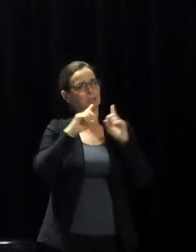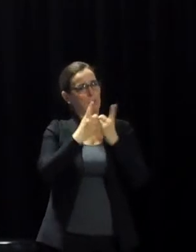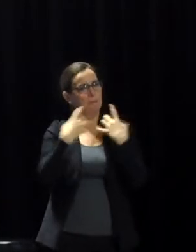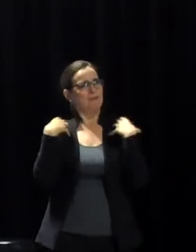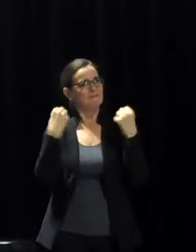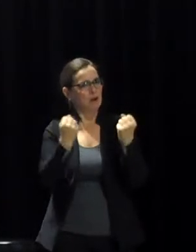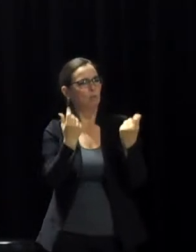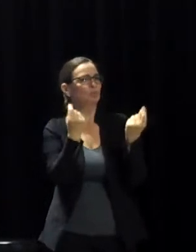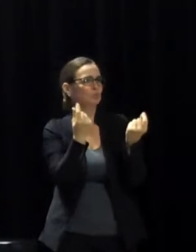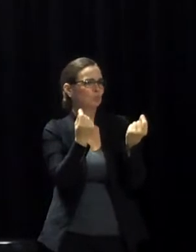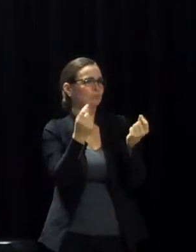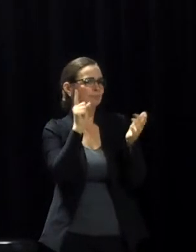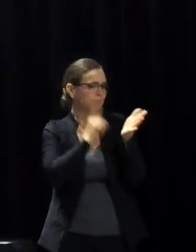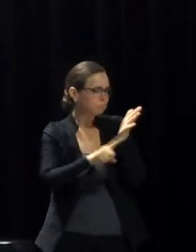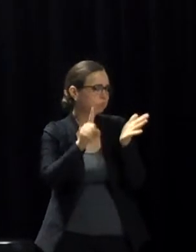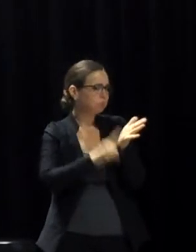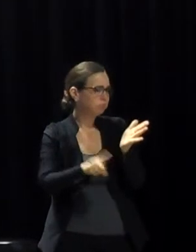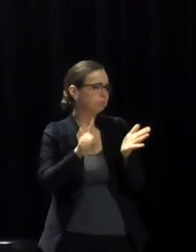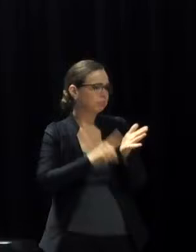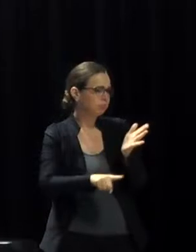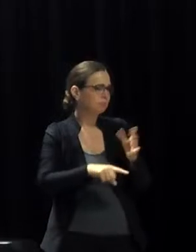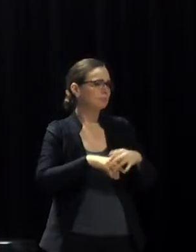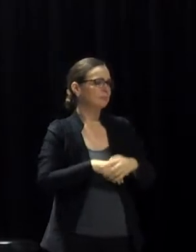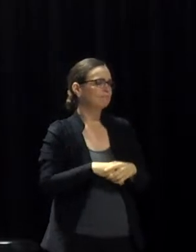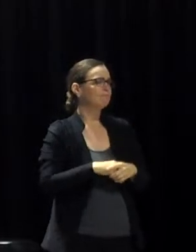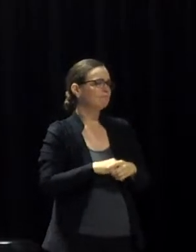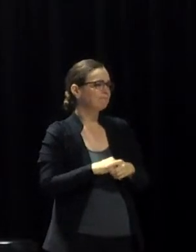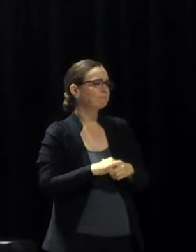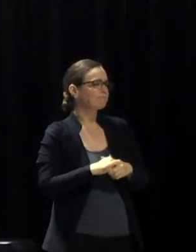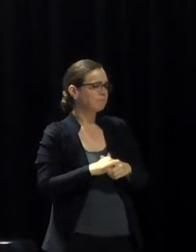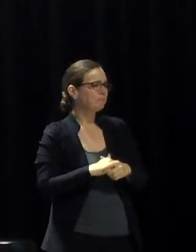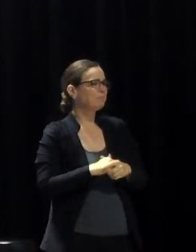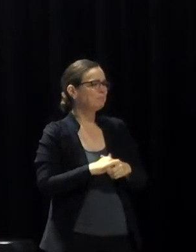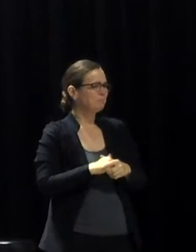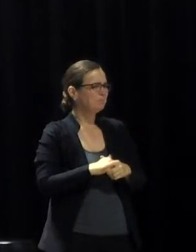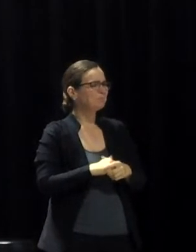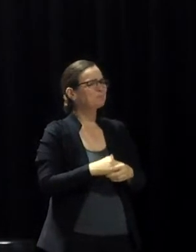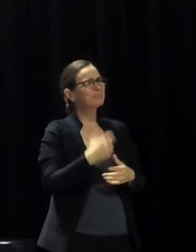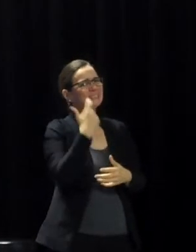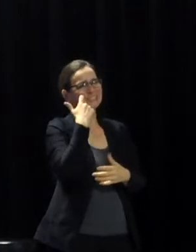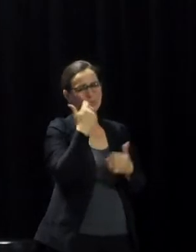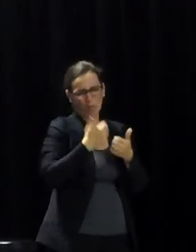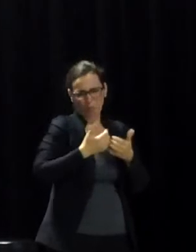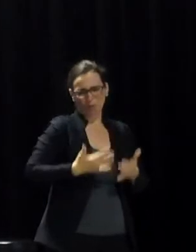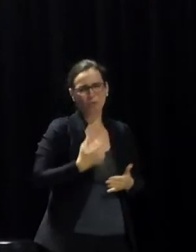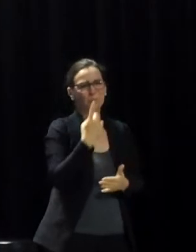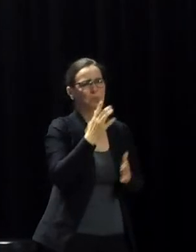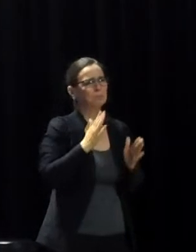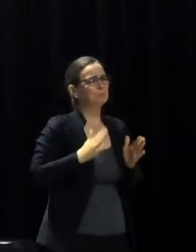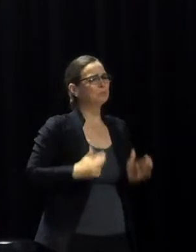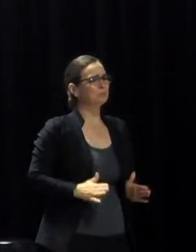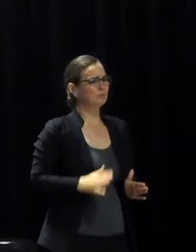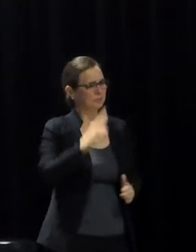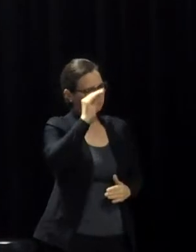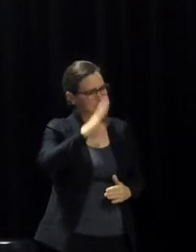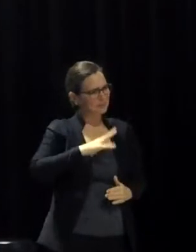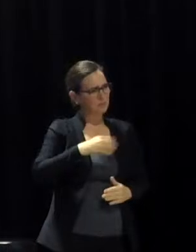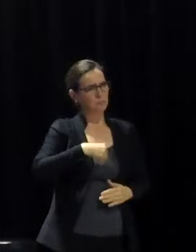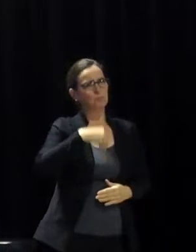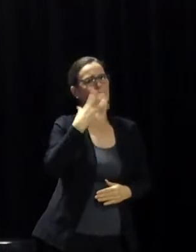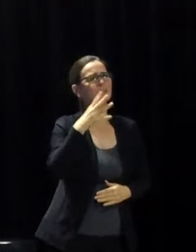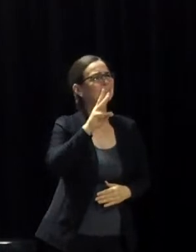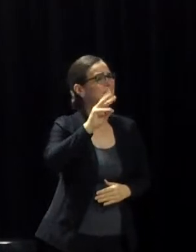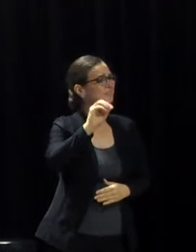He was a Caucasian male in his 60s. So certainly, let's think